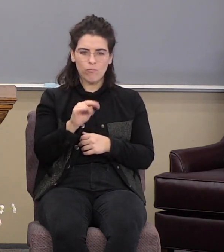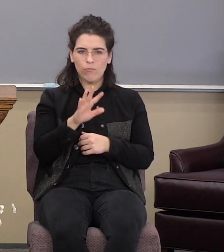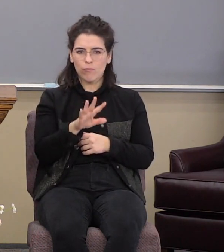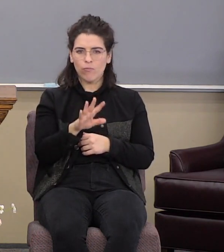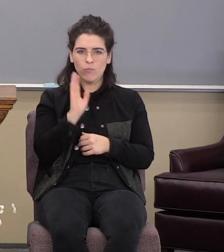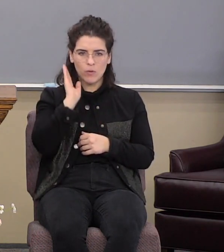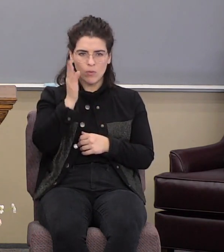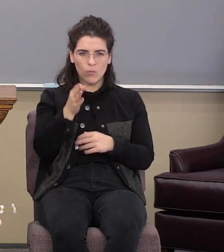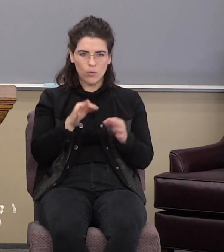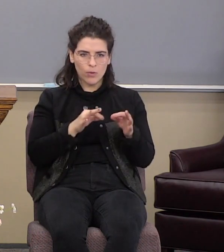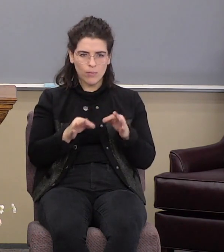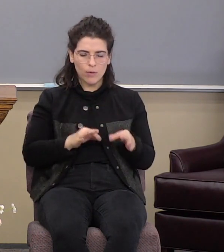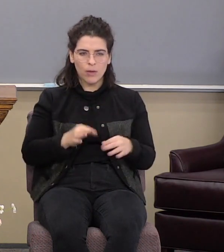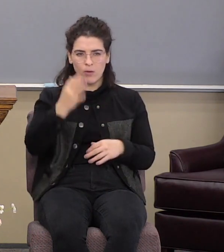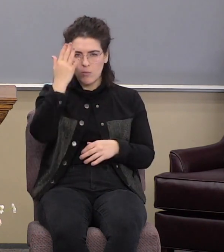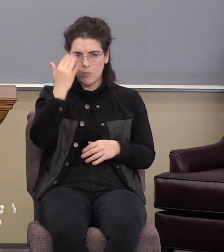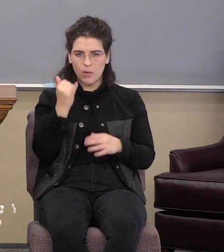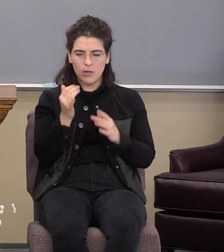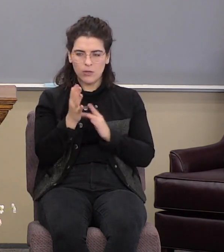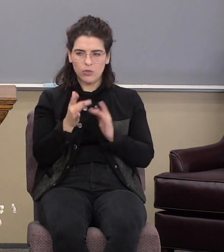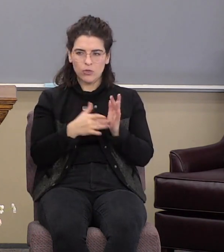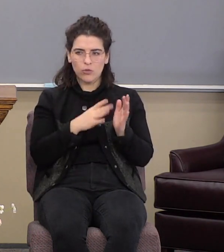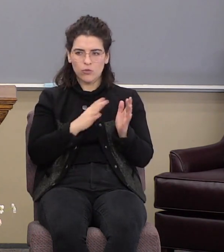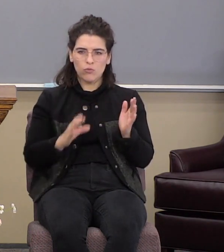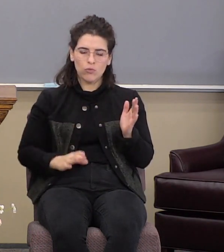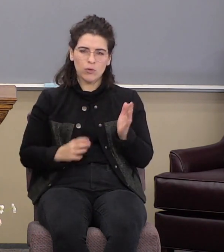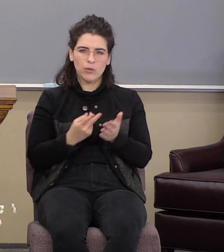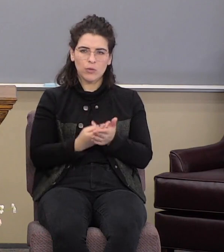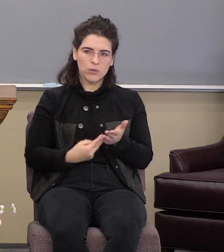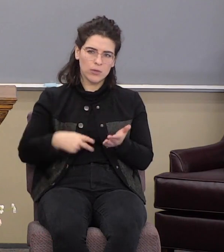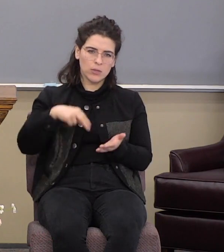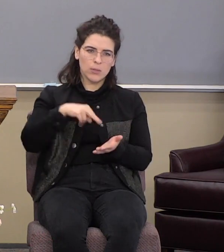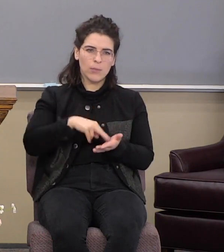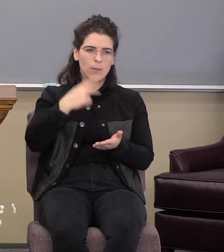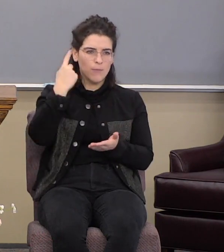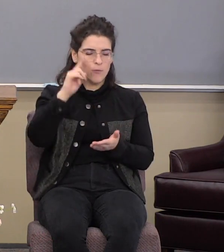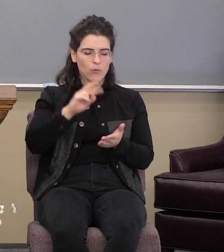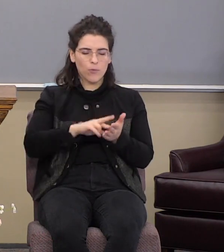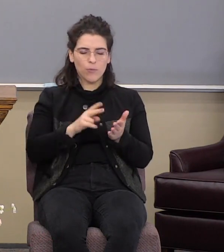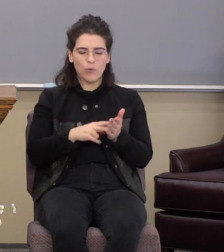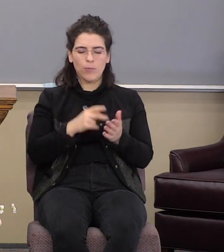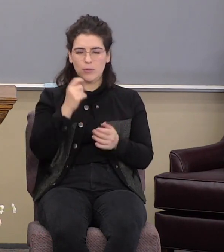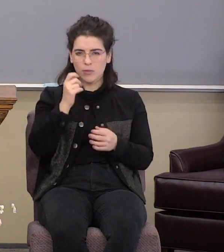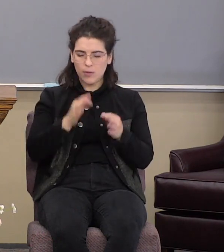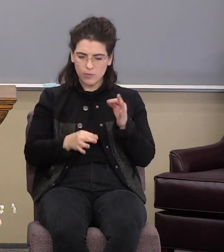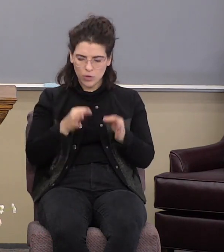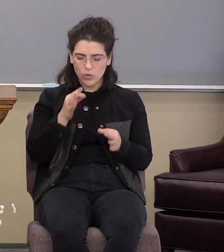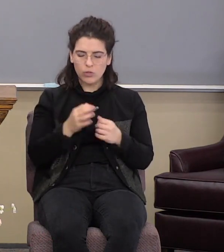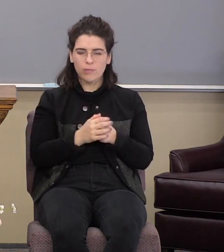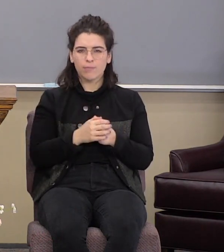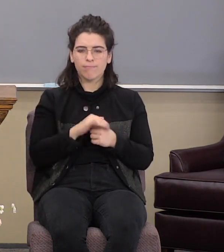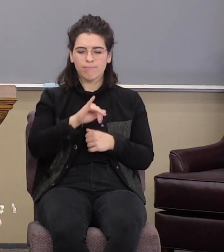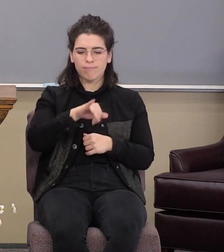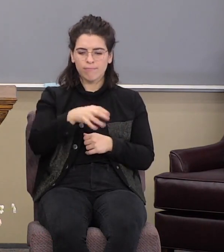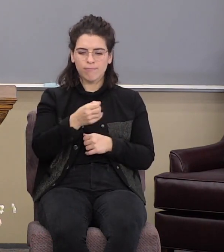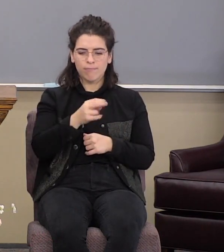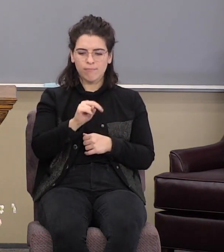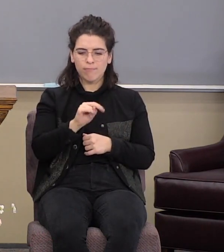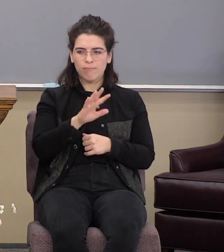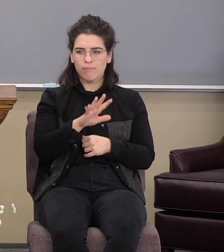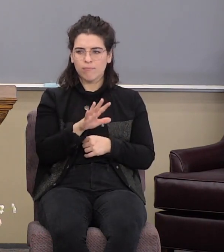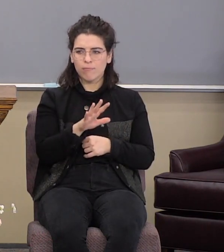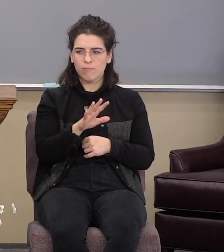why Jesus is going to raise him up for the purpose of judging them, okay? John chapter 5, and let's begin